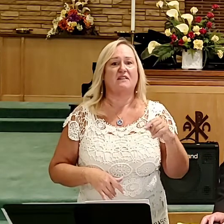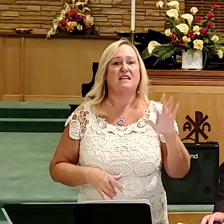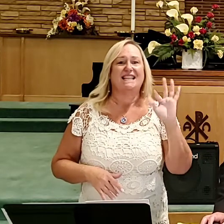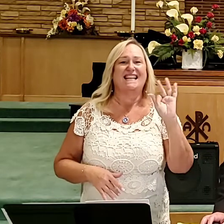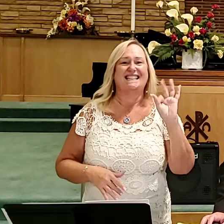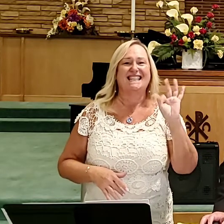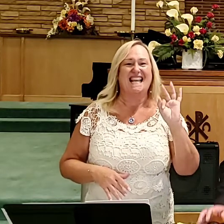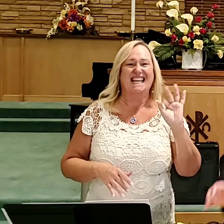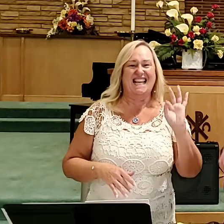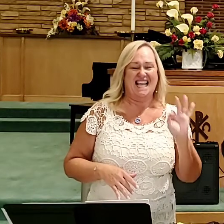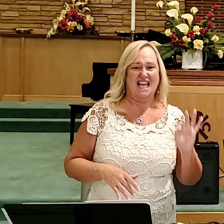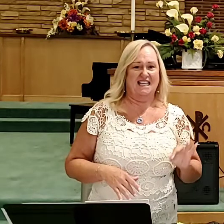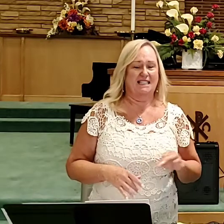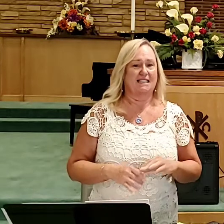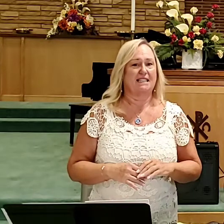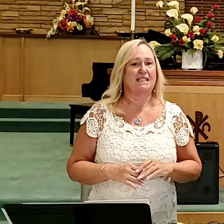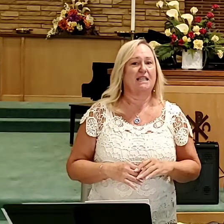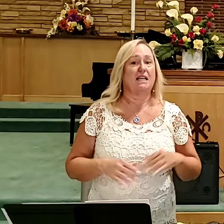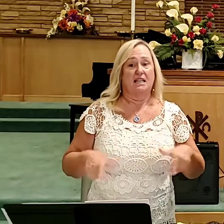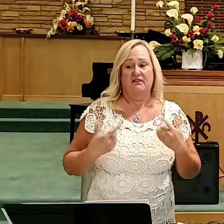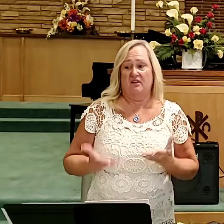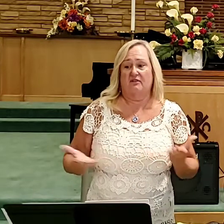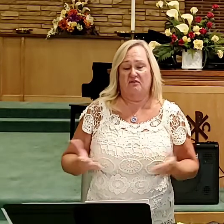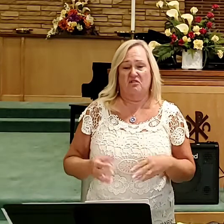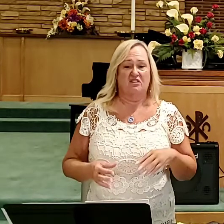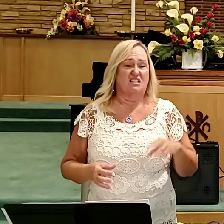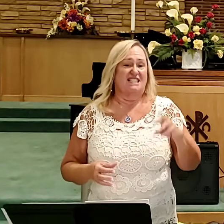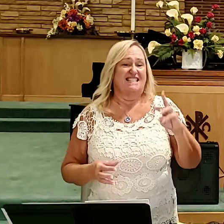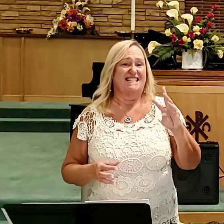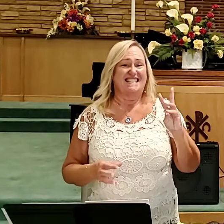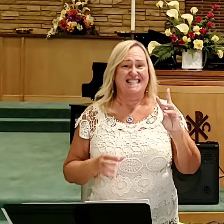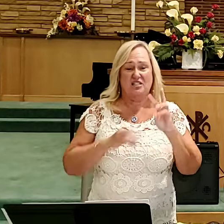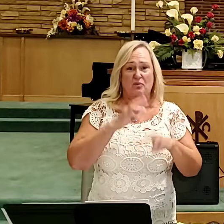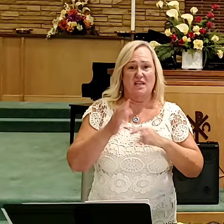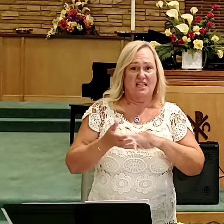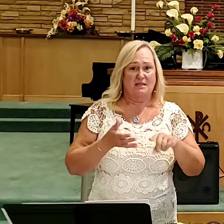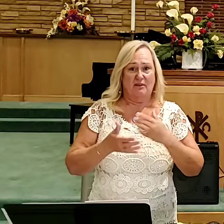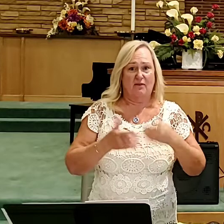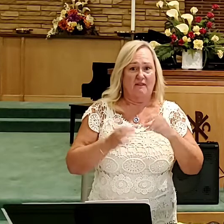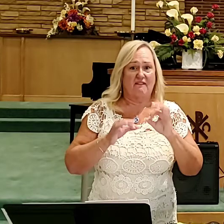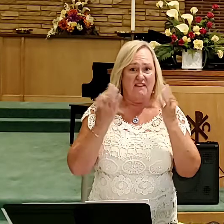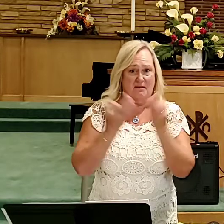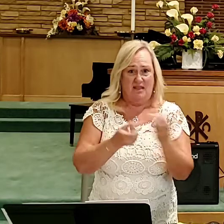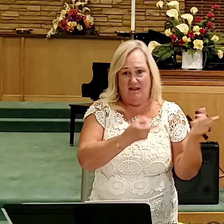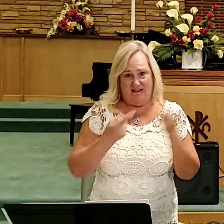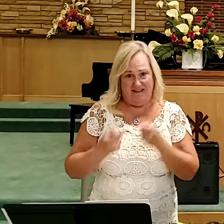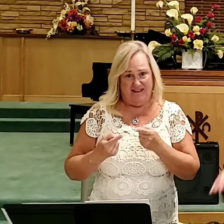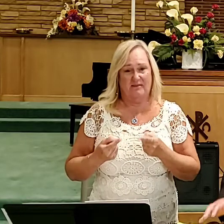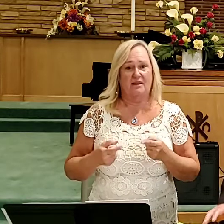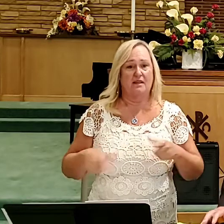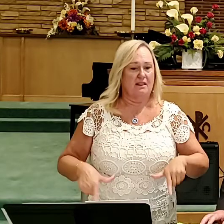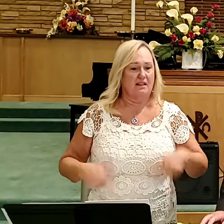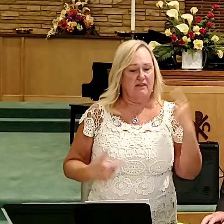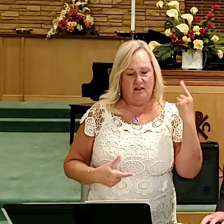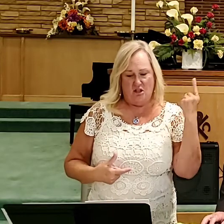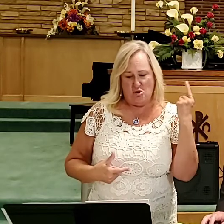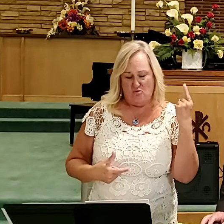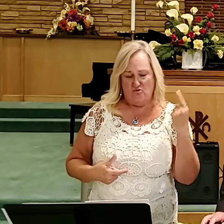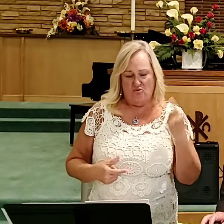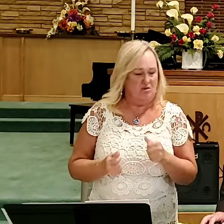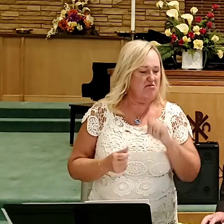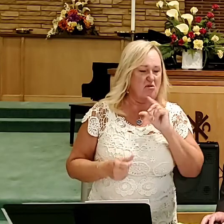1999. I lived here for 6 weeks or so before the family moved down, living alone with